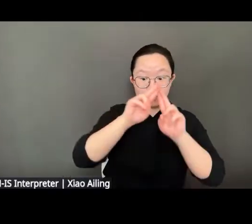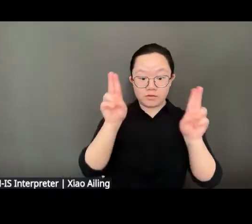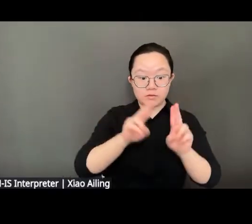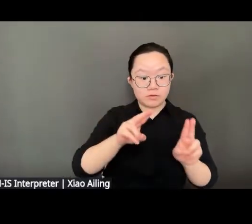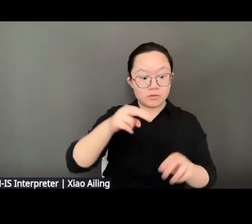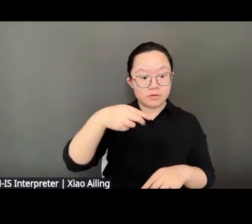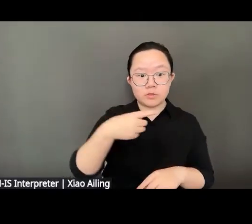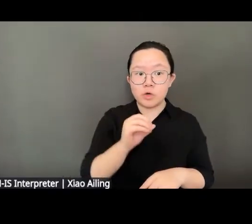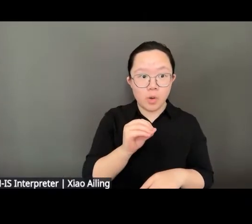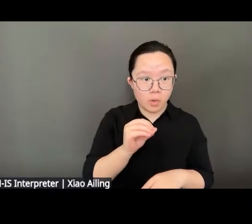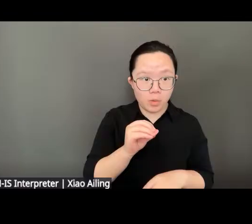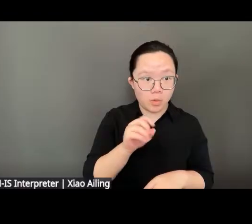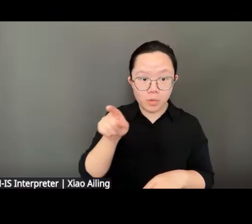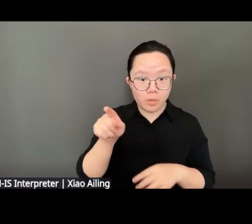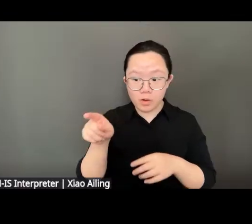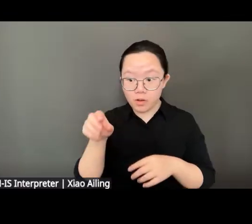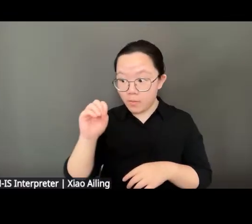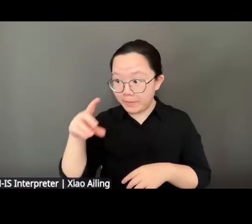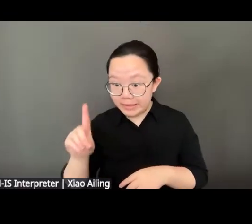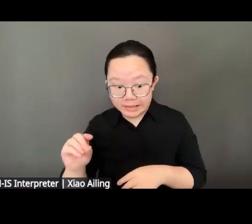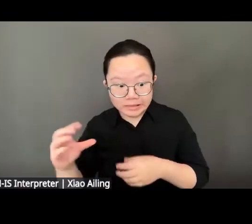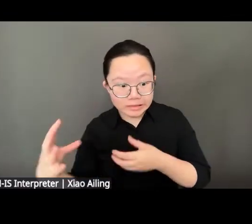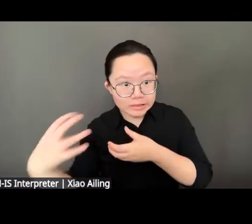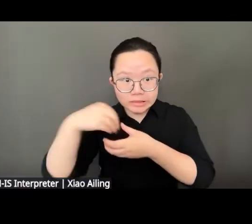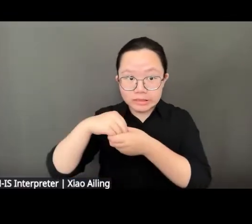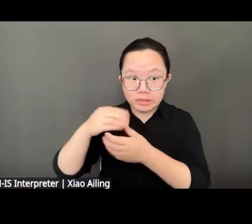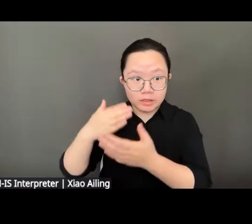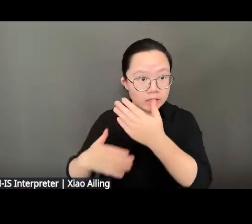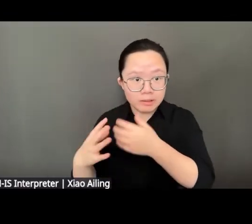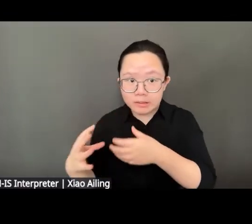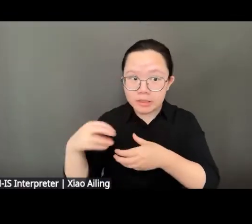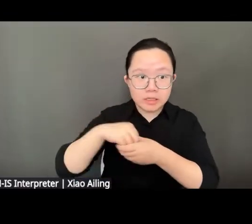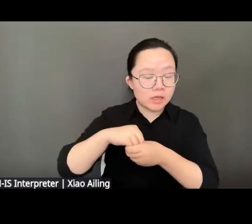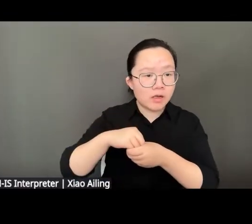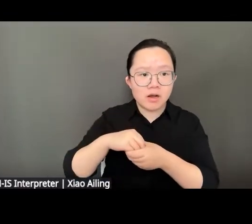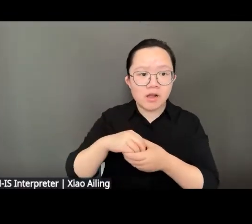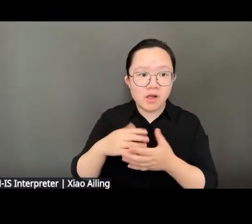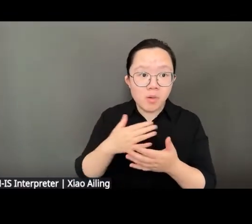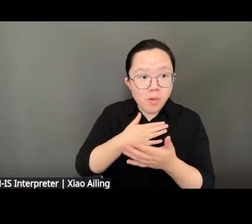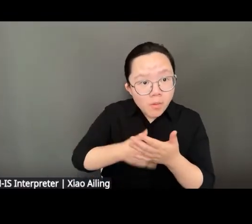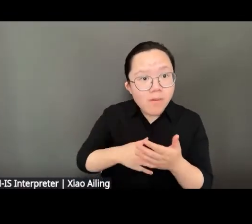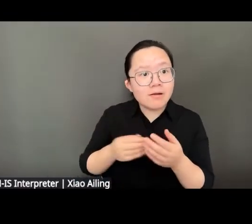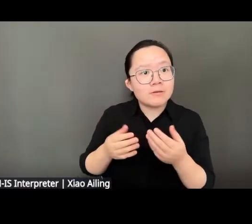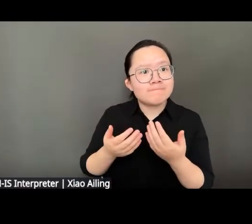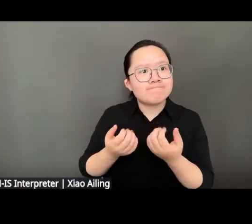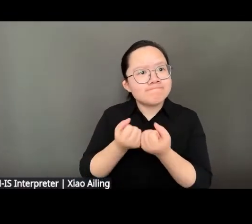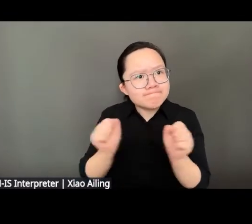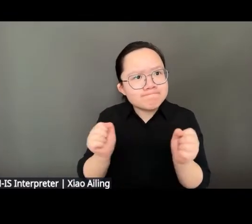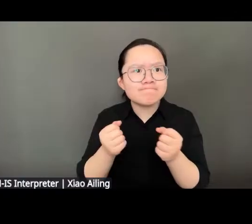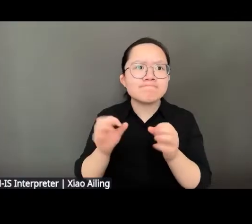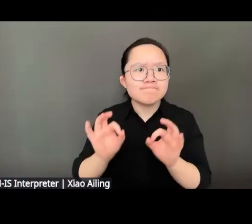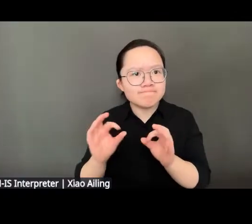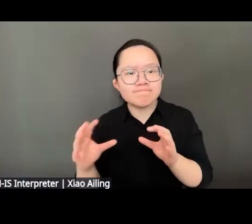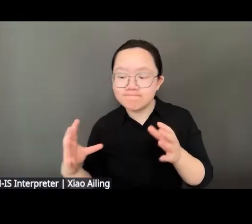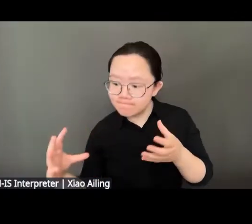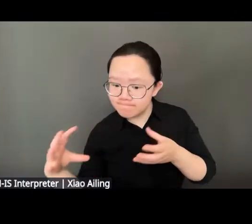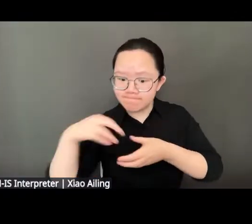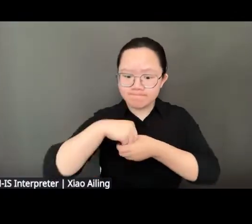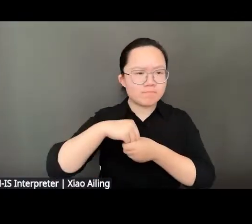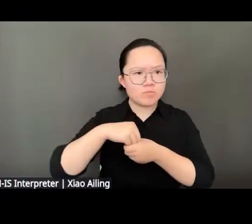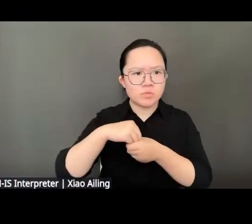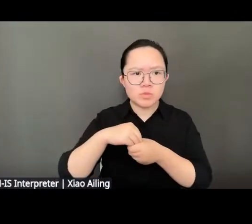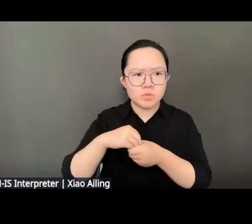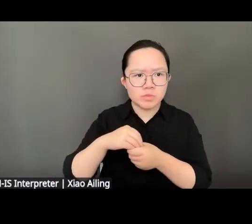meaningful participation of the people we want to keep safe and their representative